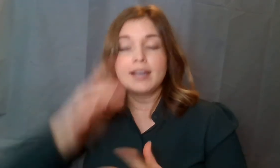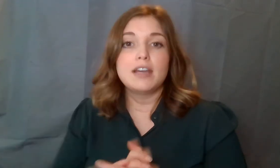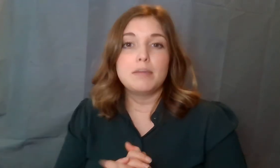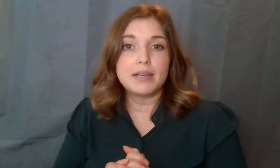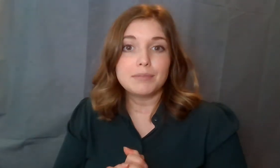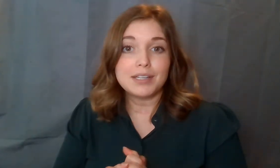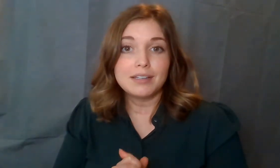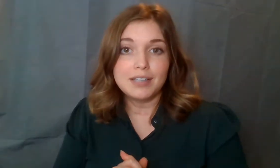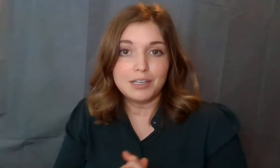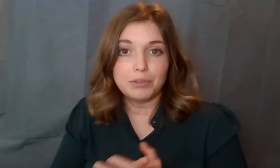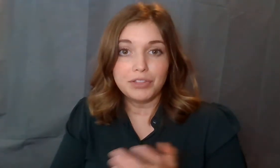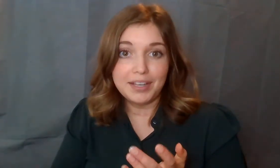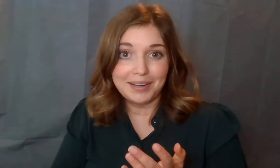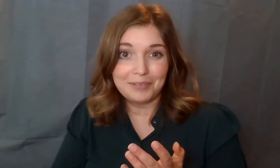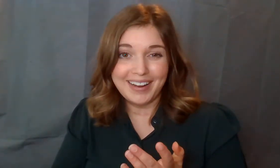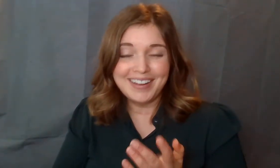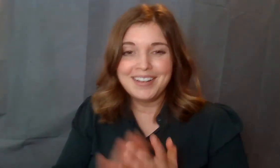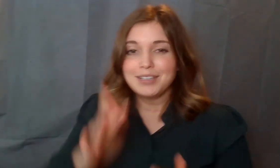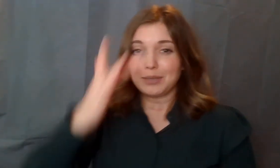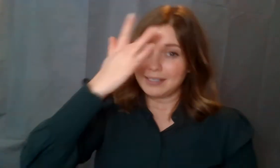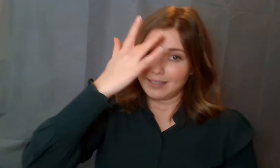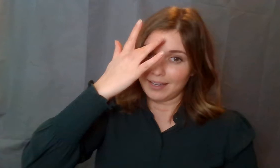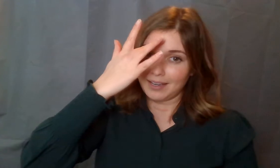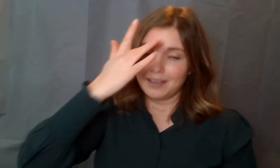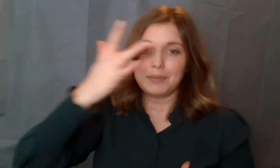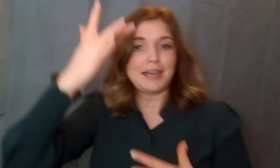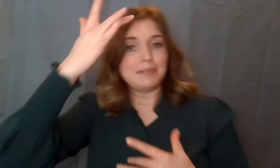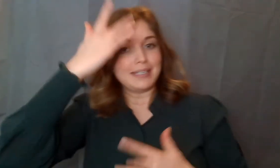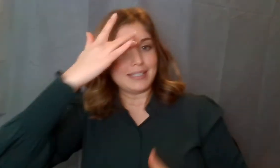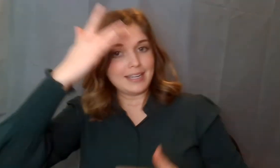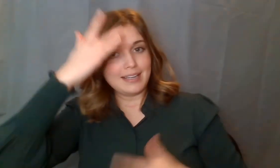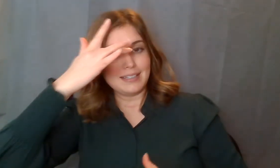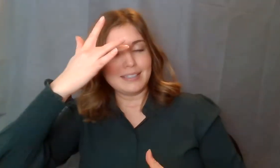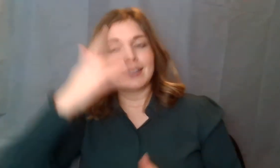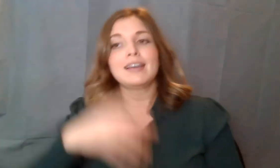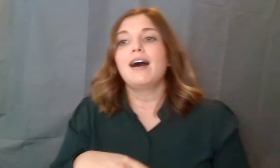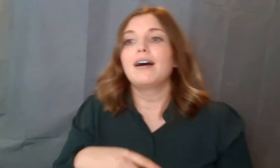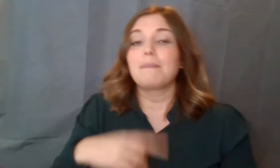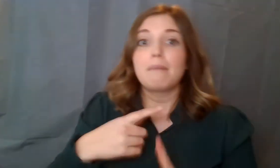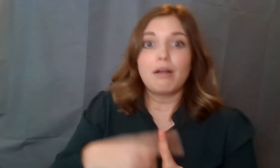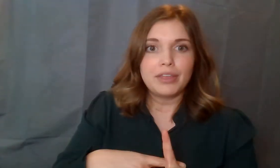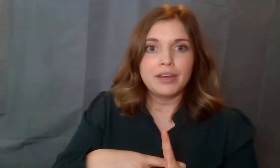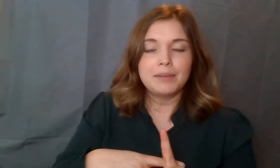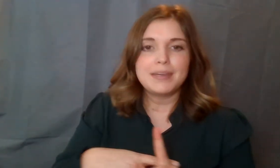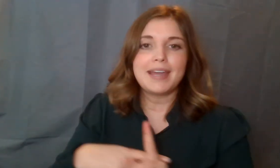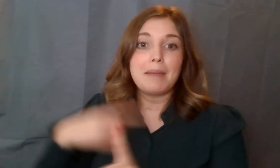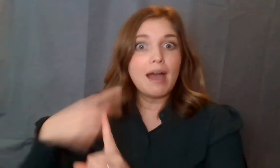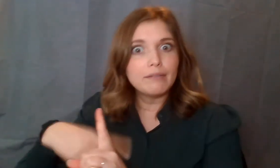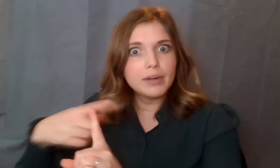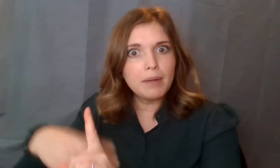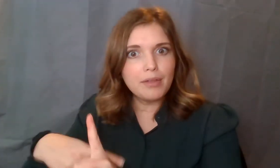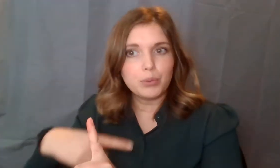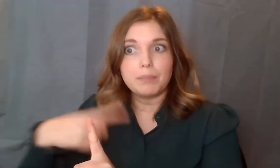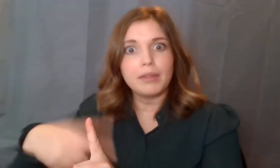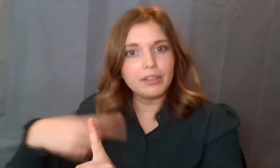it becomes a continual thing, right? So sick became disease, month became every month or